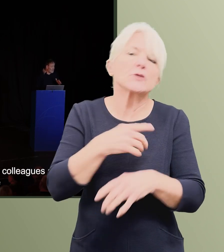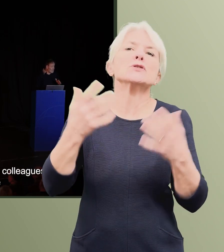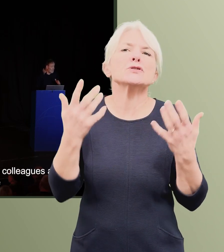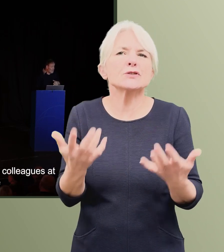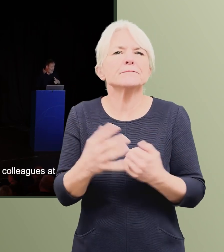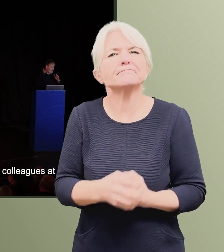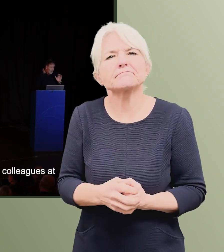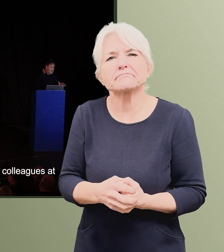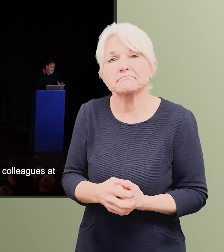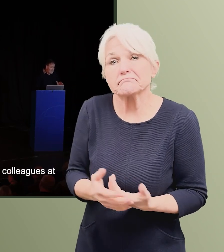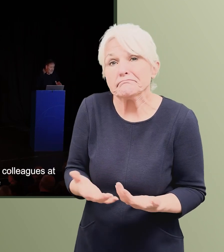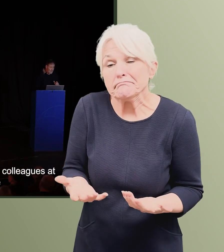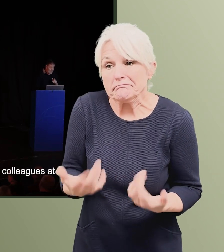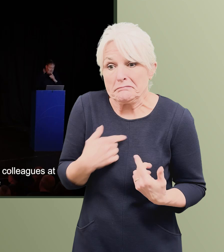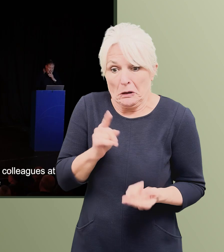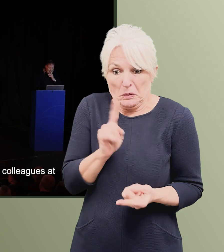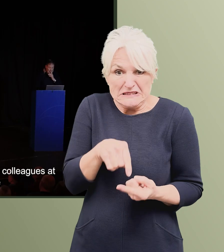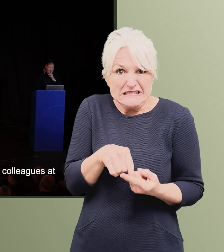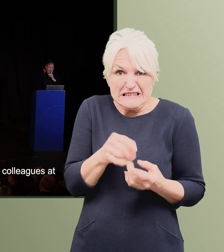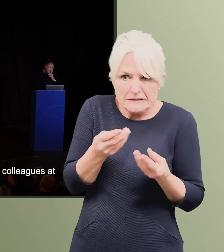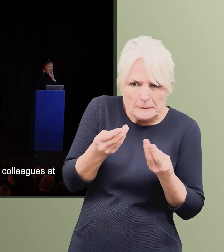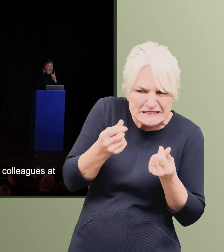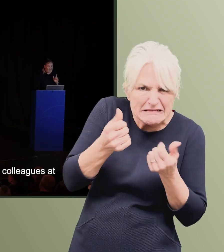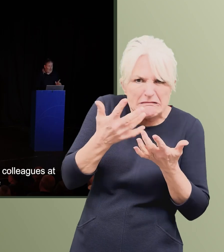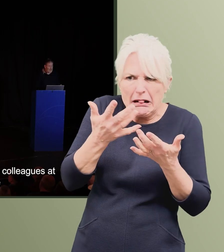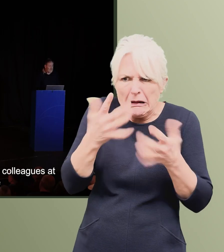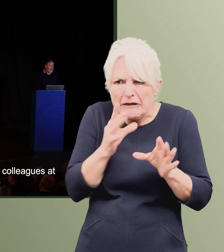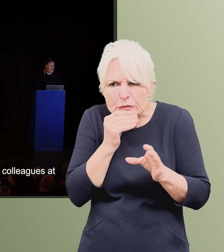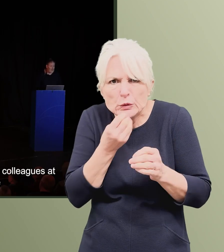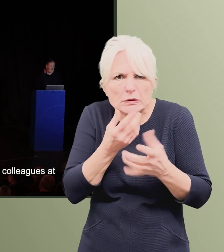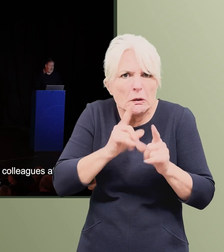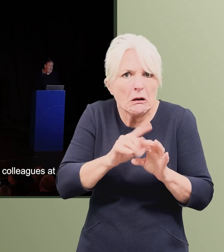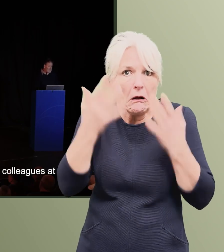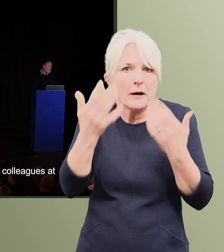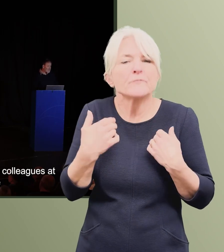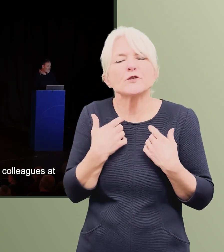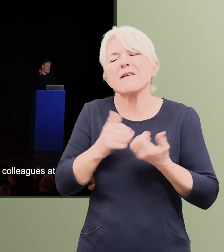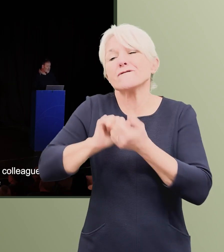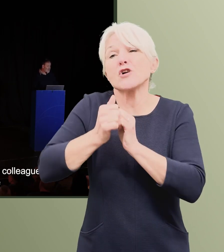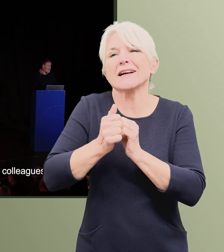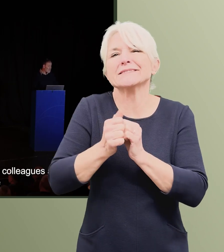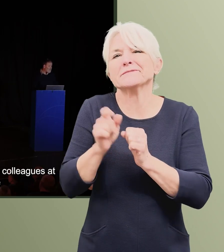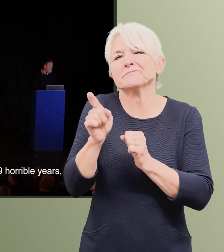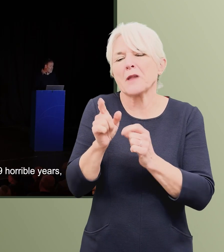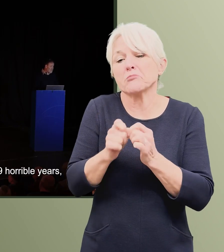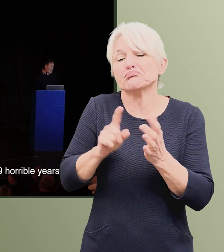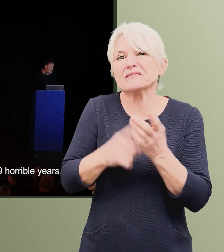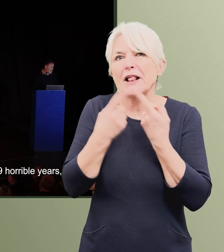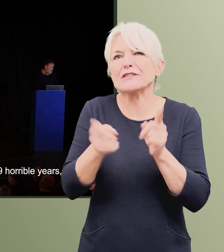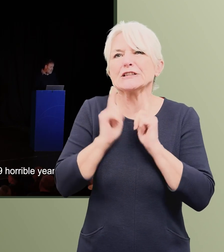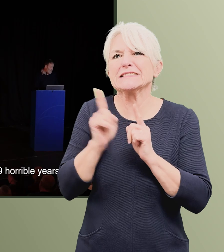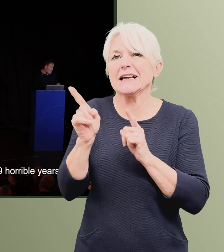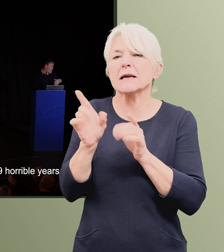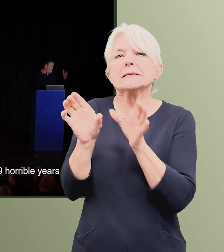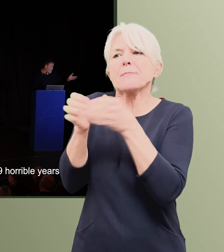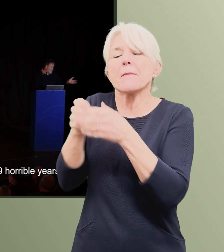there at all. I had no idea at the time. So I have colleagues at Bristol University who work in the Department of